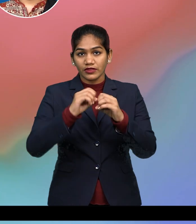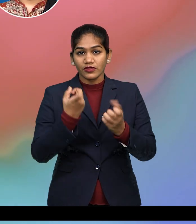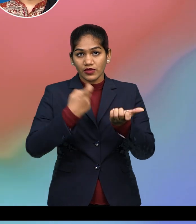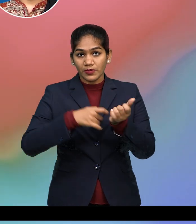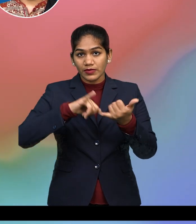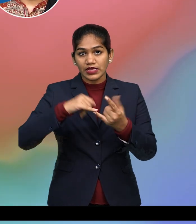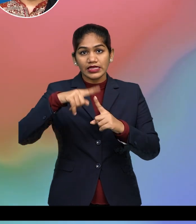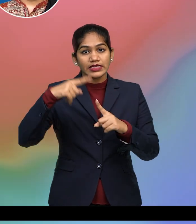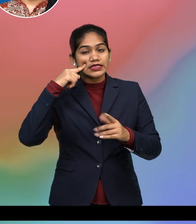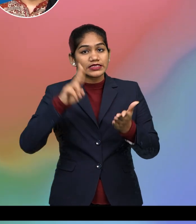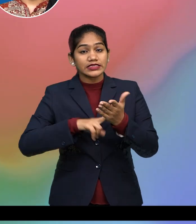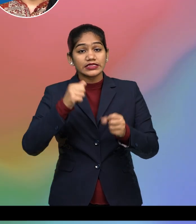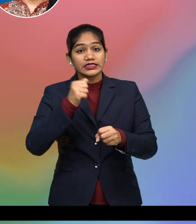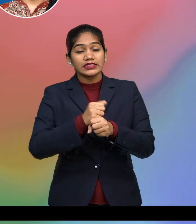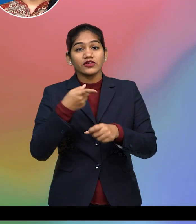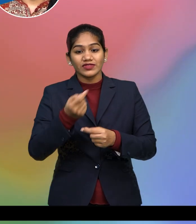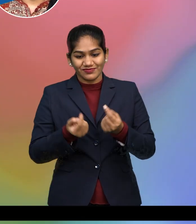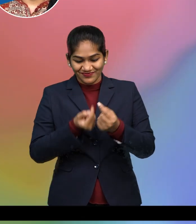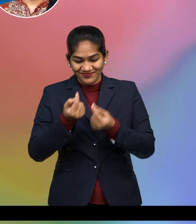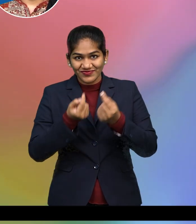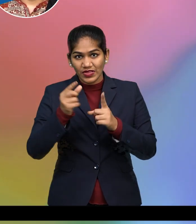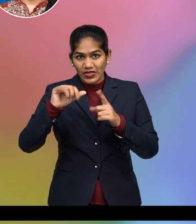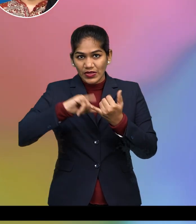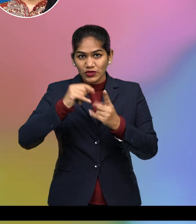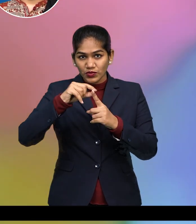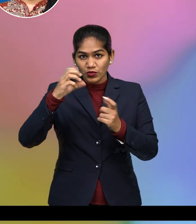Bursting of the sporangium